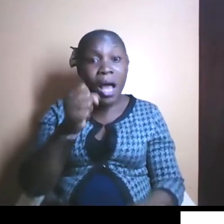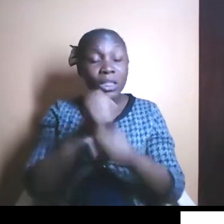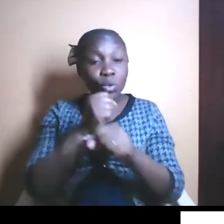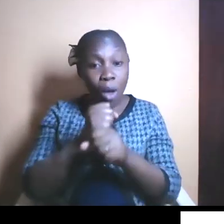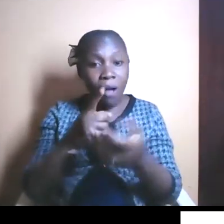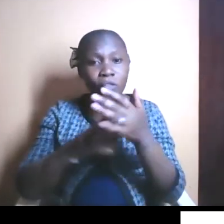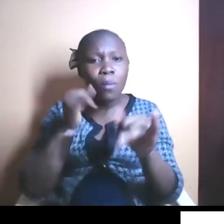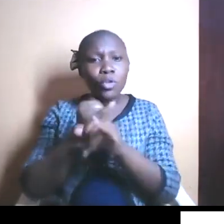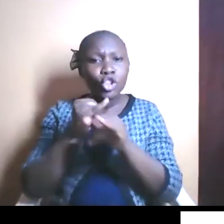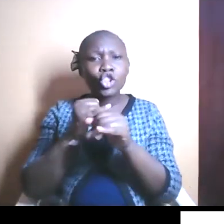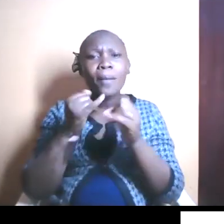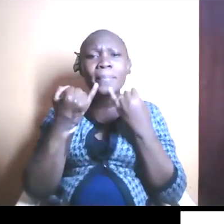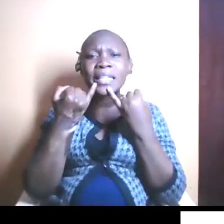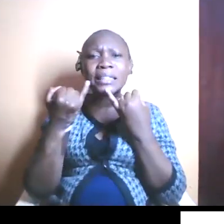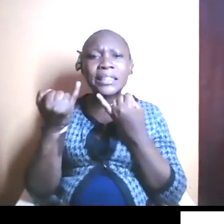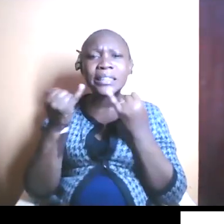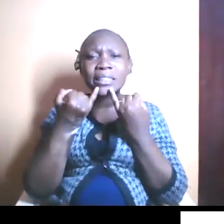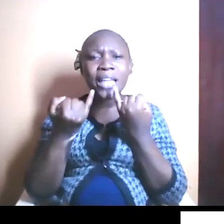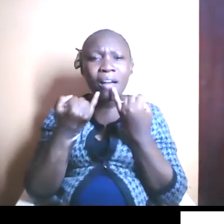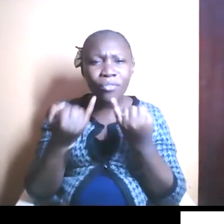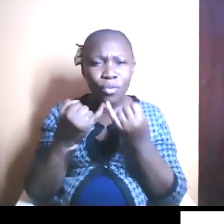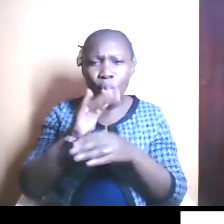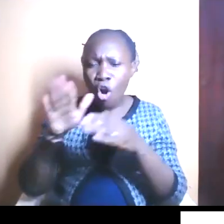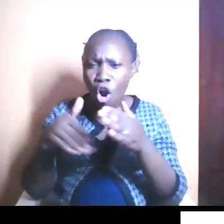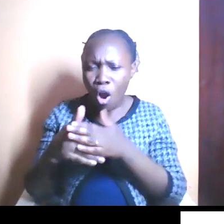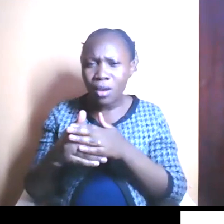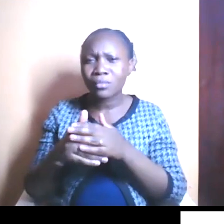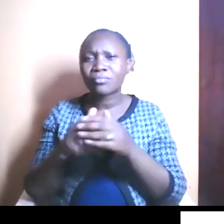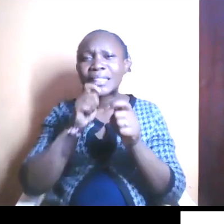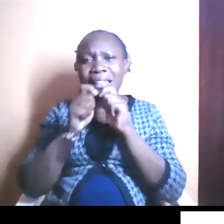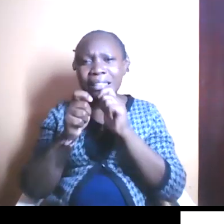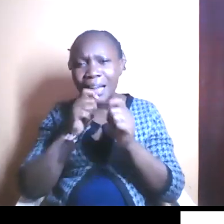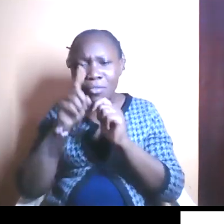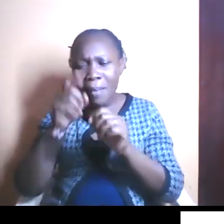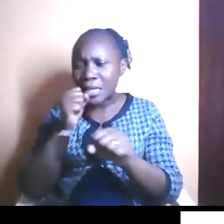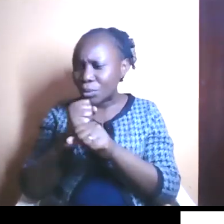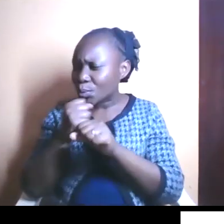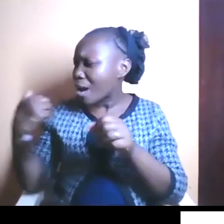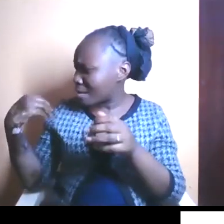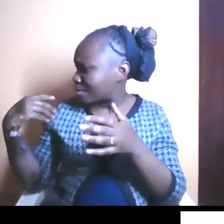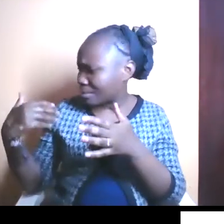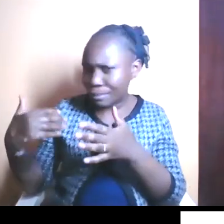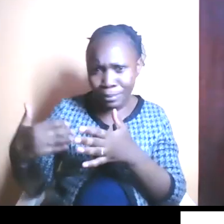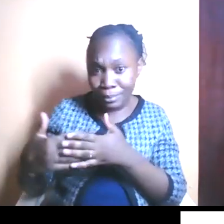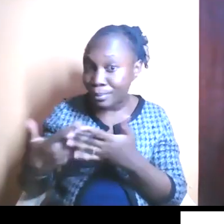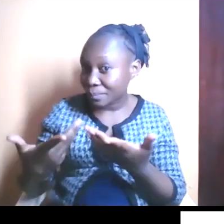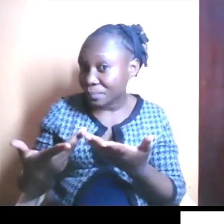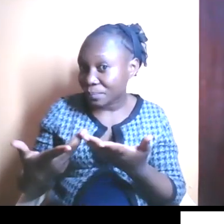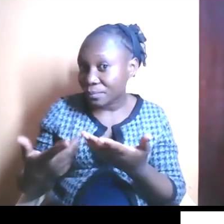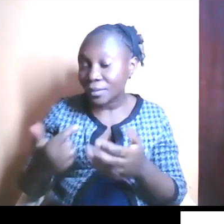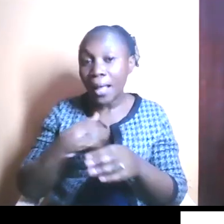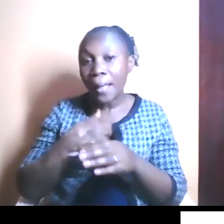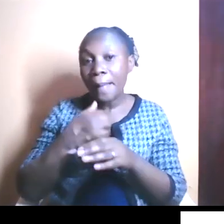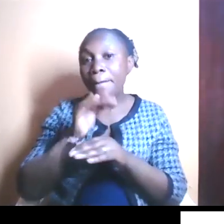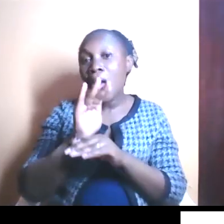interview and every single day. A lot of this hard work is overemphasized. What I'd like to urge us all is to